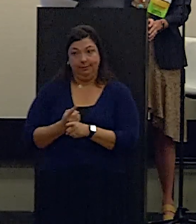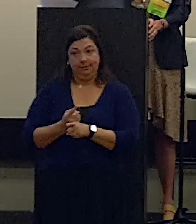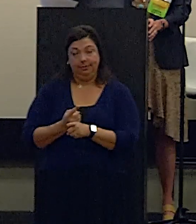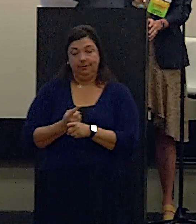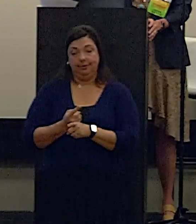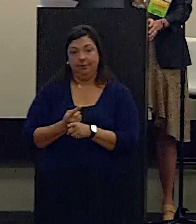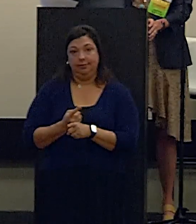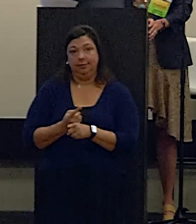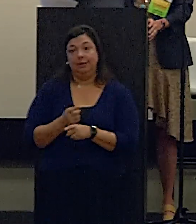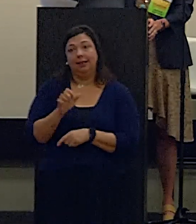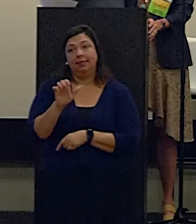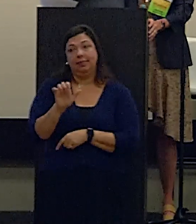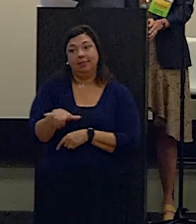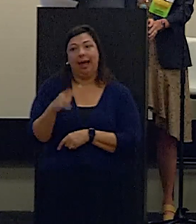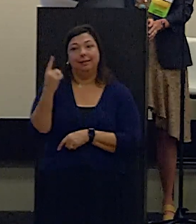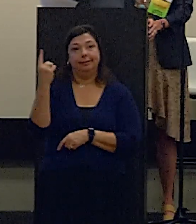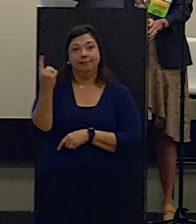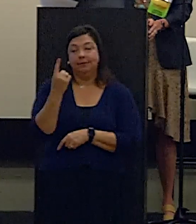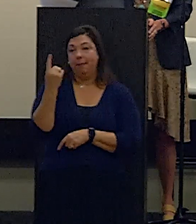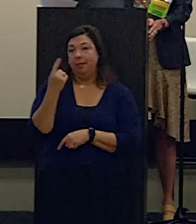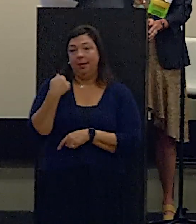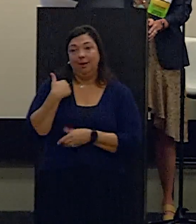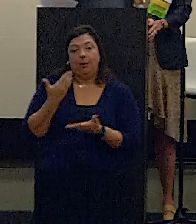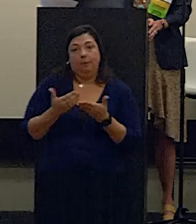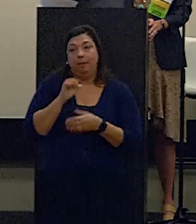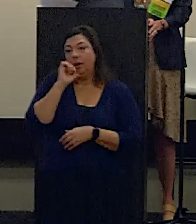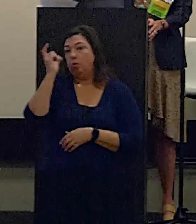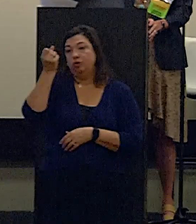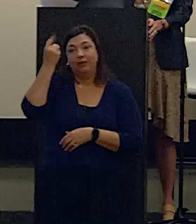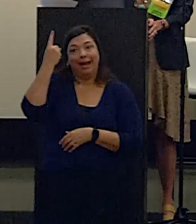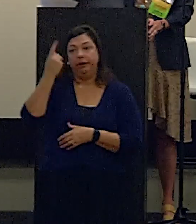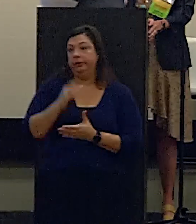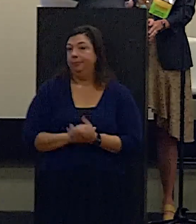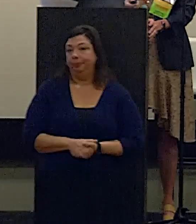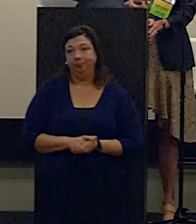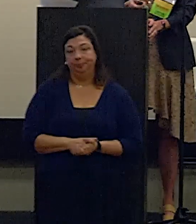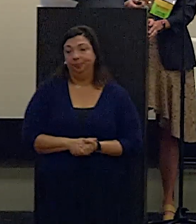And that's something that you just may not understand.